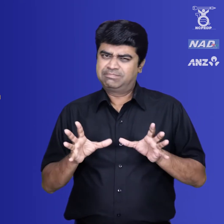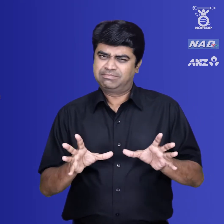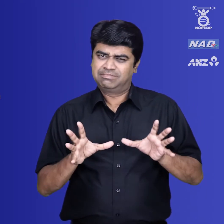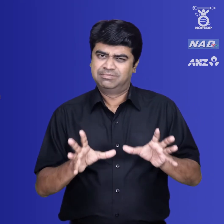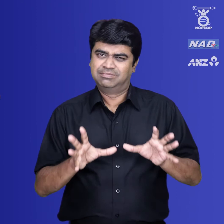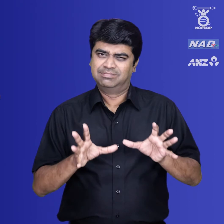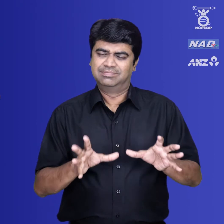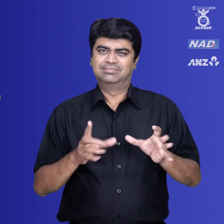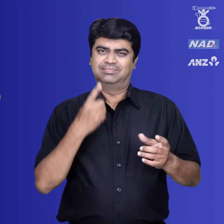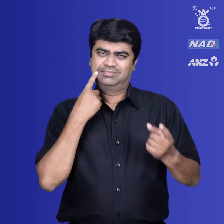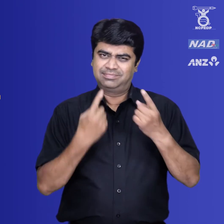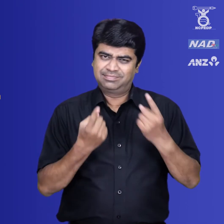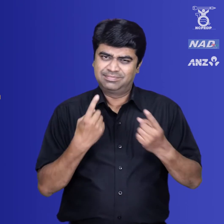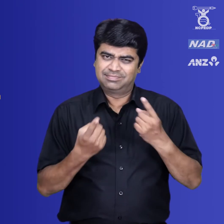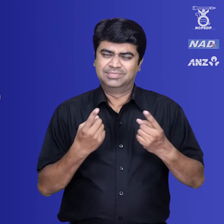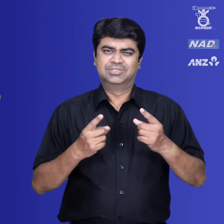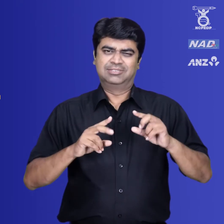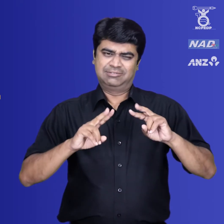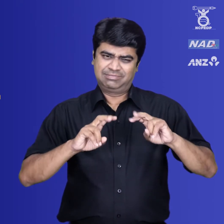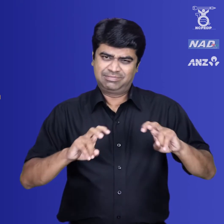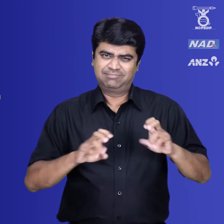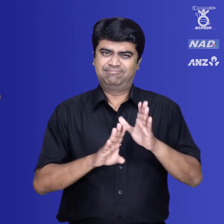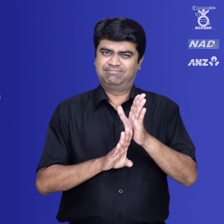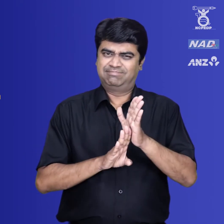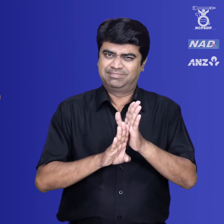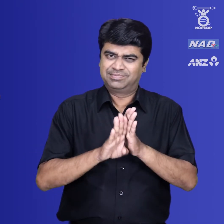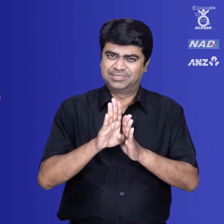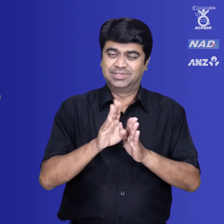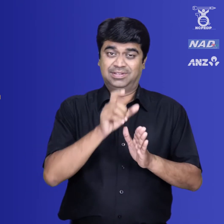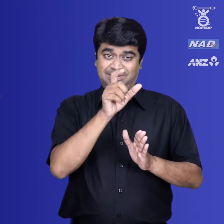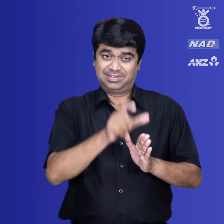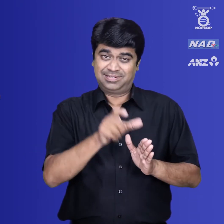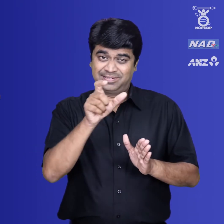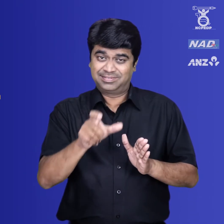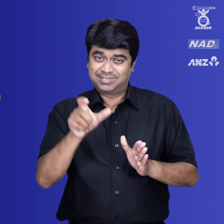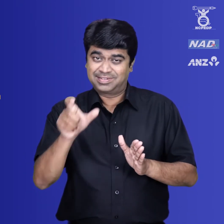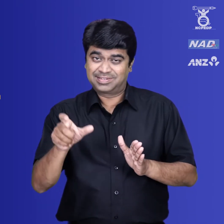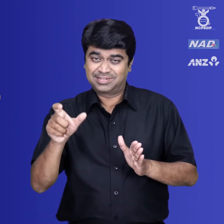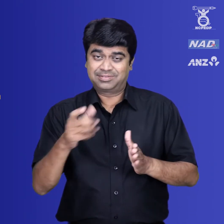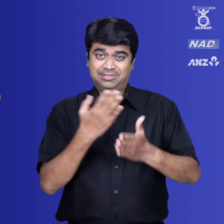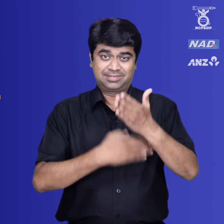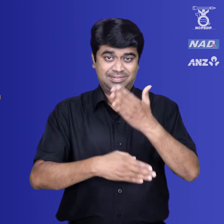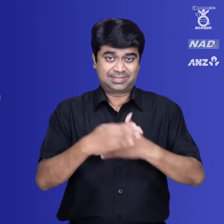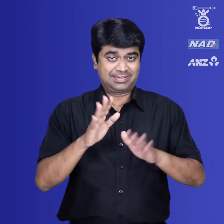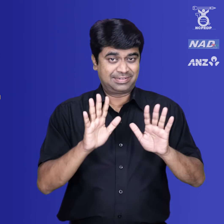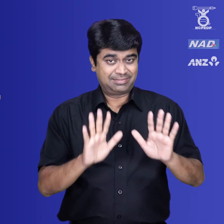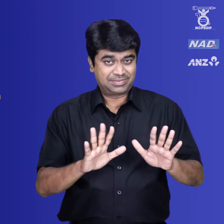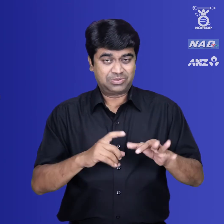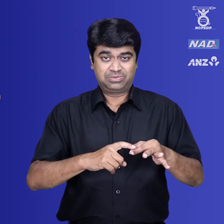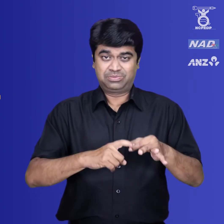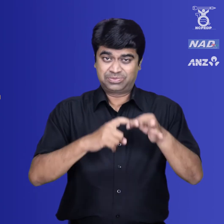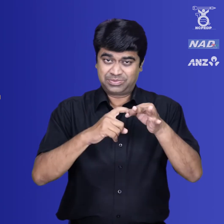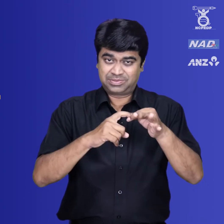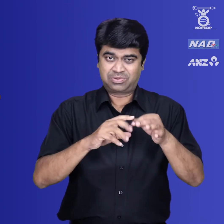research and development through individuals and institutions on issues which shall enhance habitation